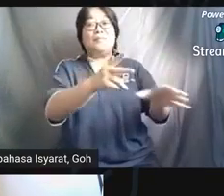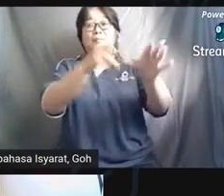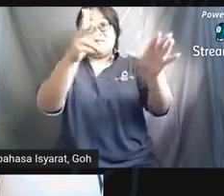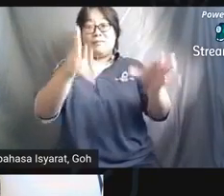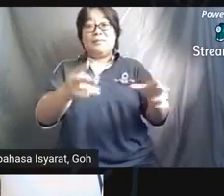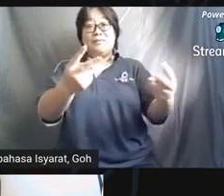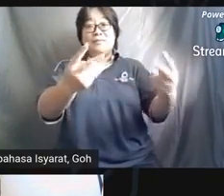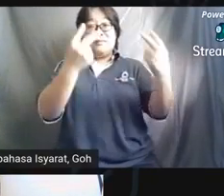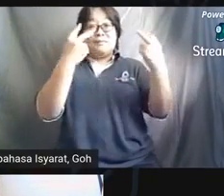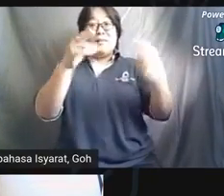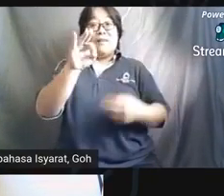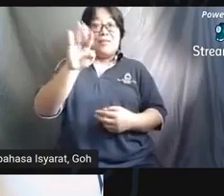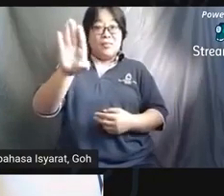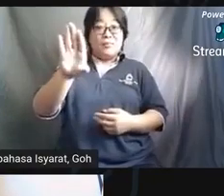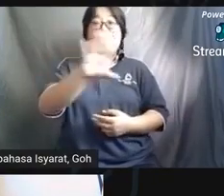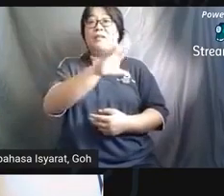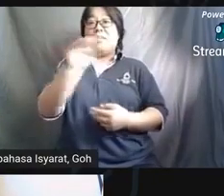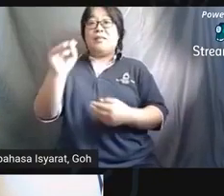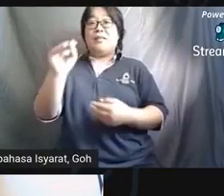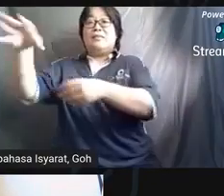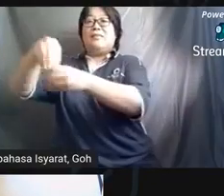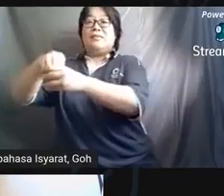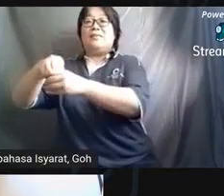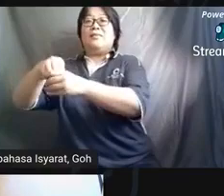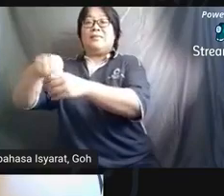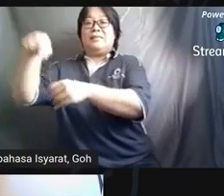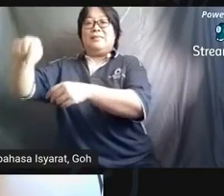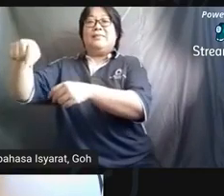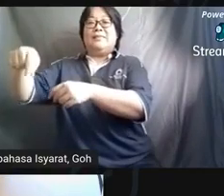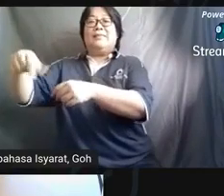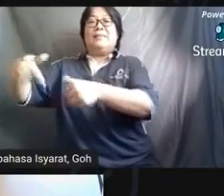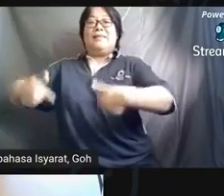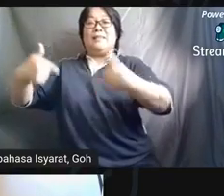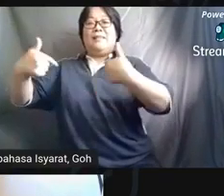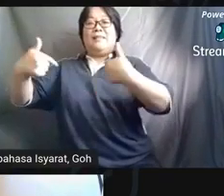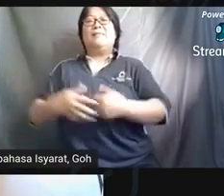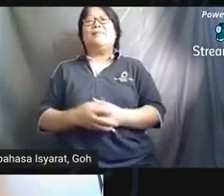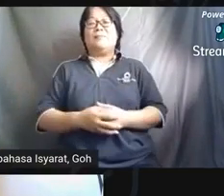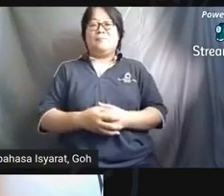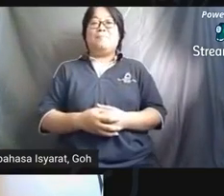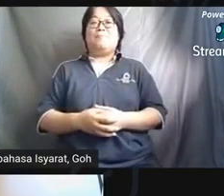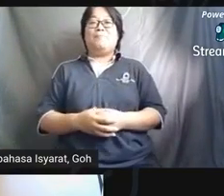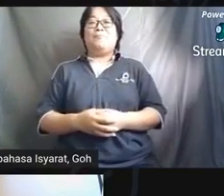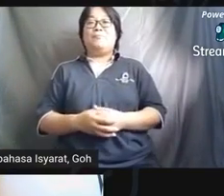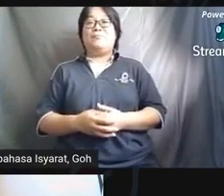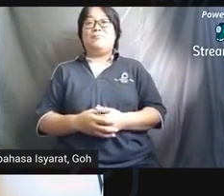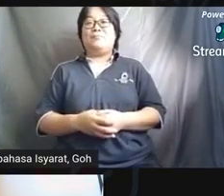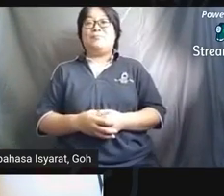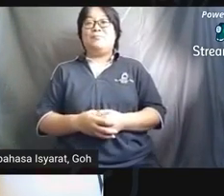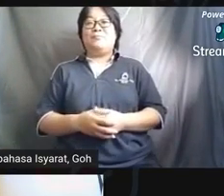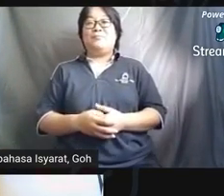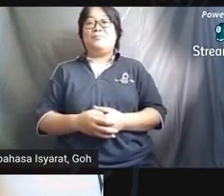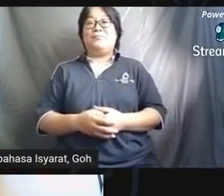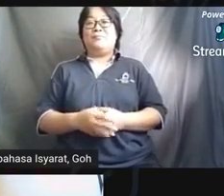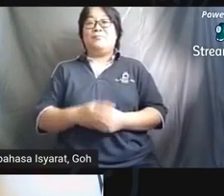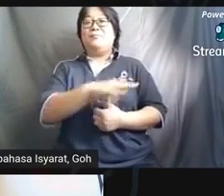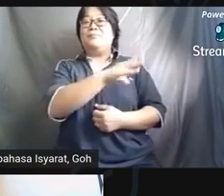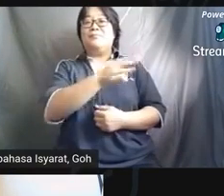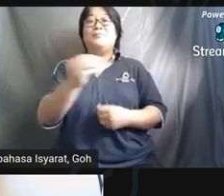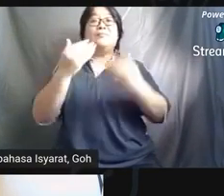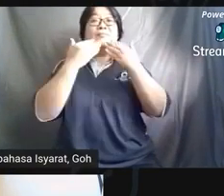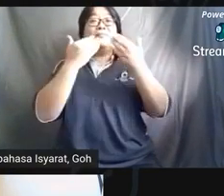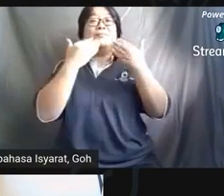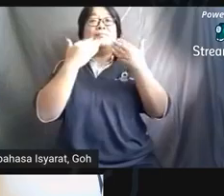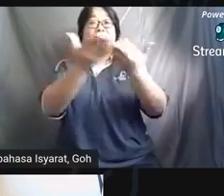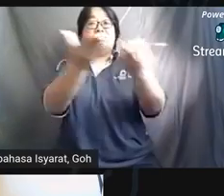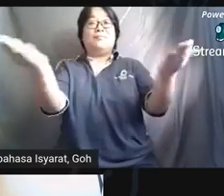part in the lessons as well. Okay, and thank you to everyone at home as well for